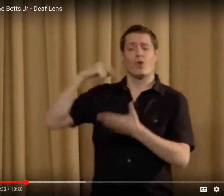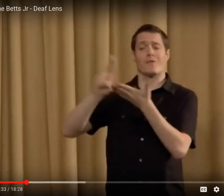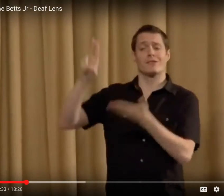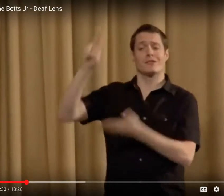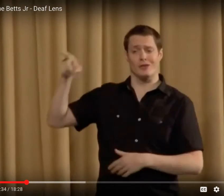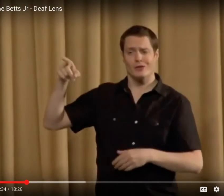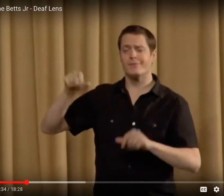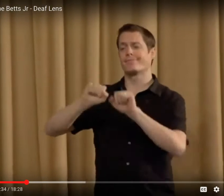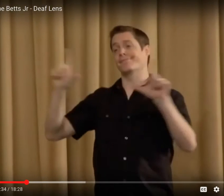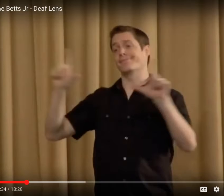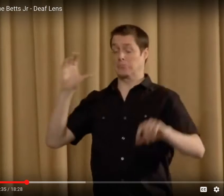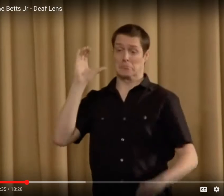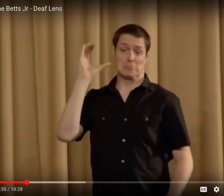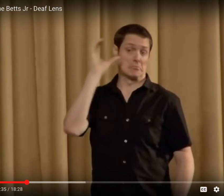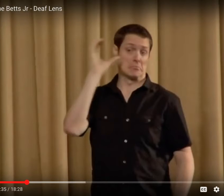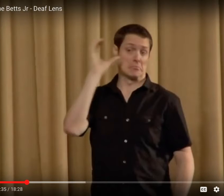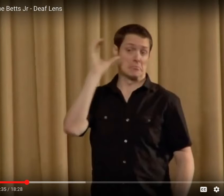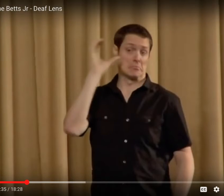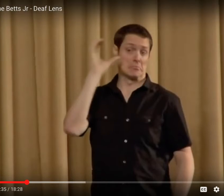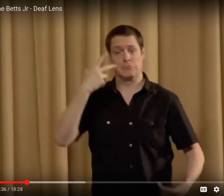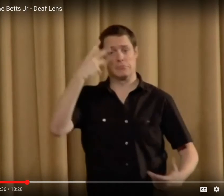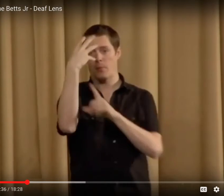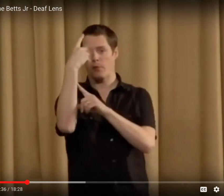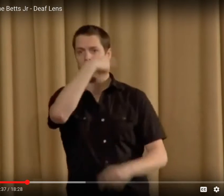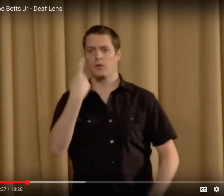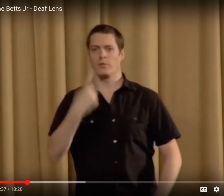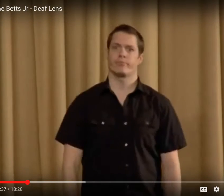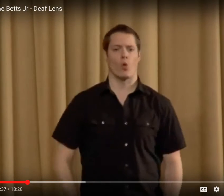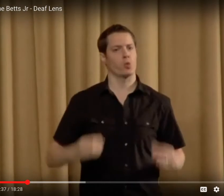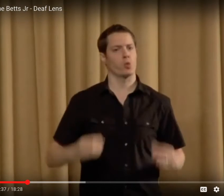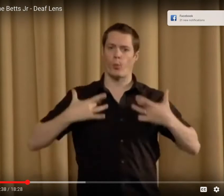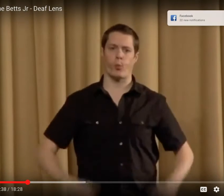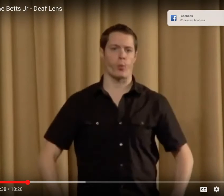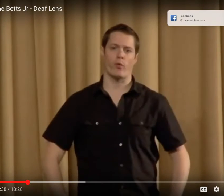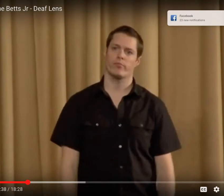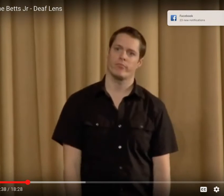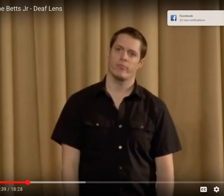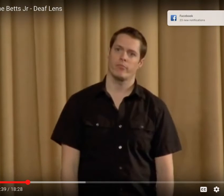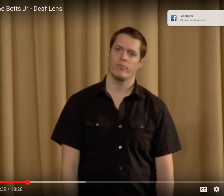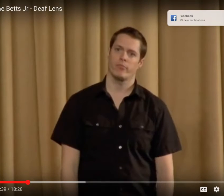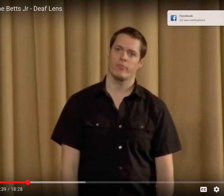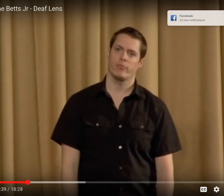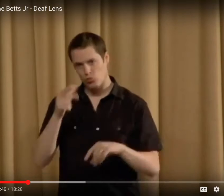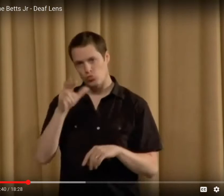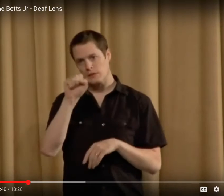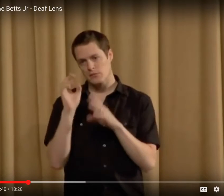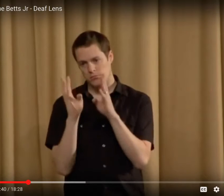his work. Remember, he's hearing. So something from his back in his university days. You know, the first picture was him